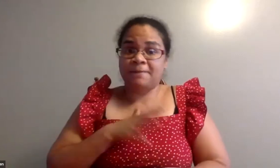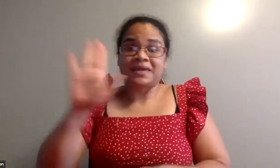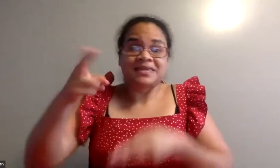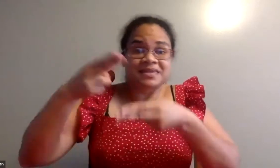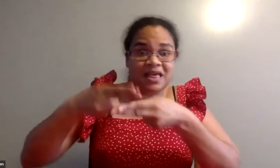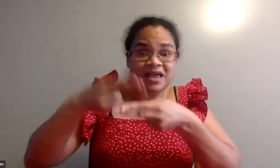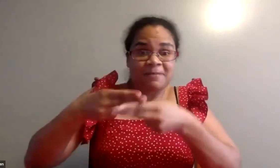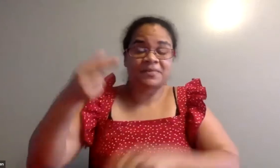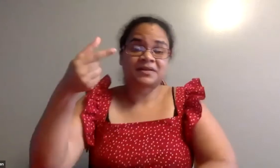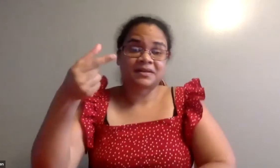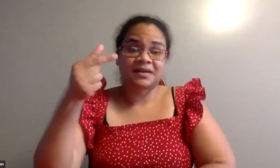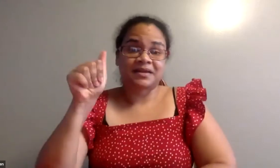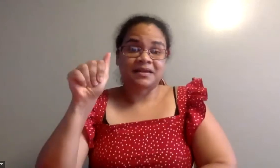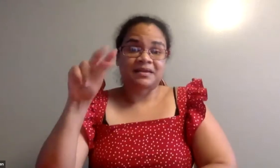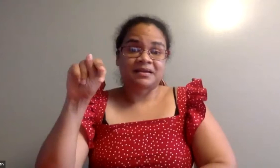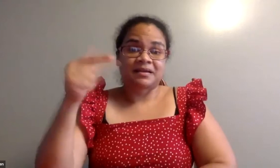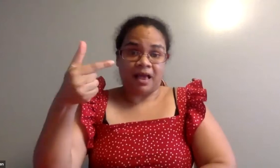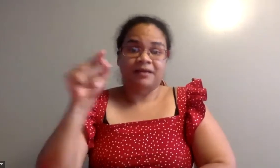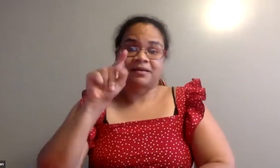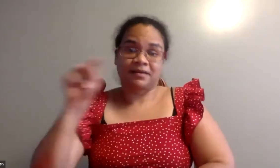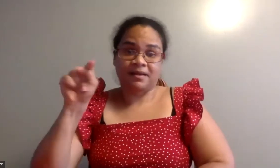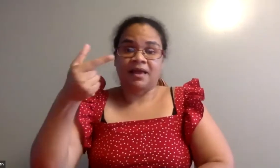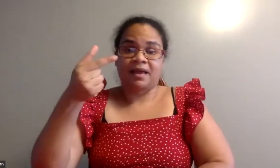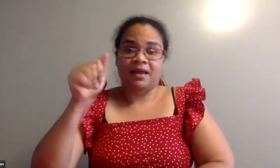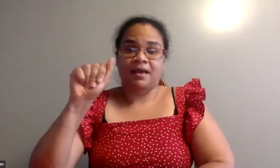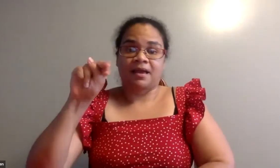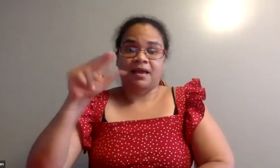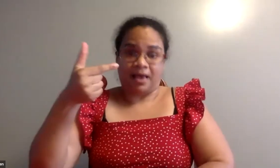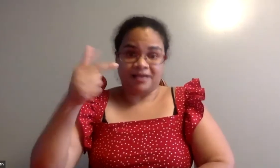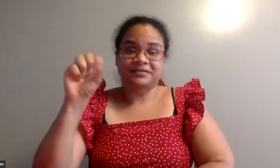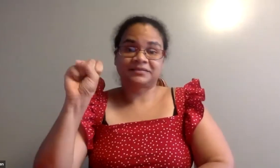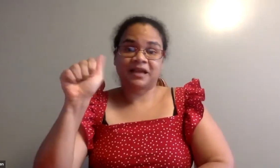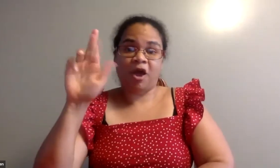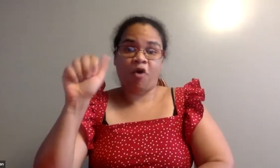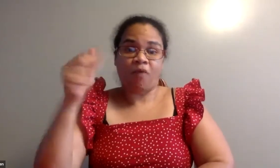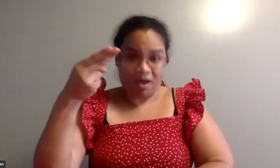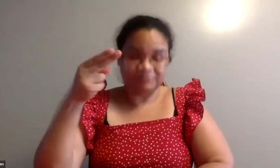witch by the name of Gang Gang, Sarah,